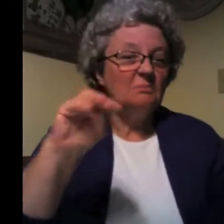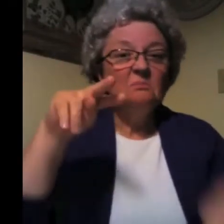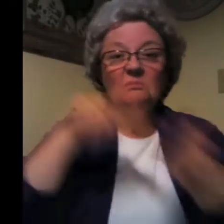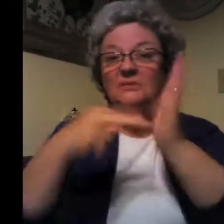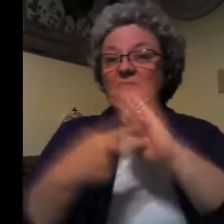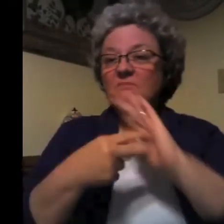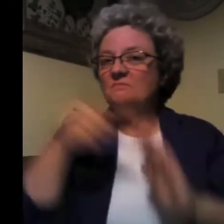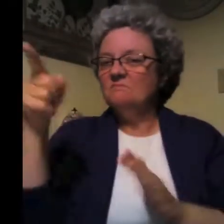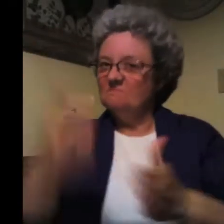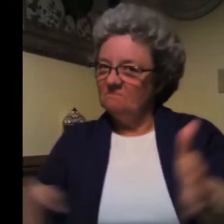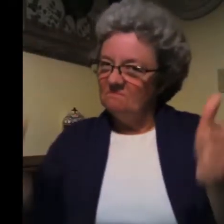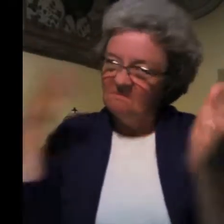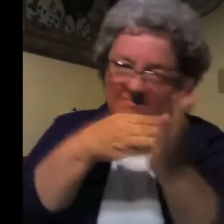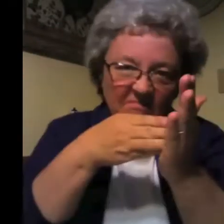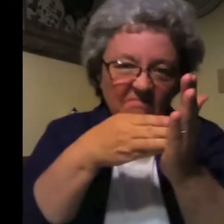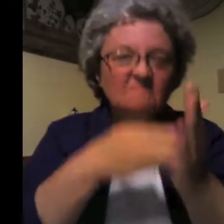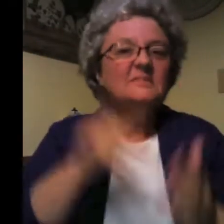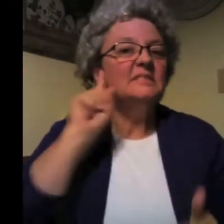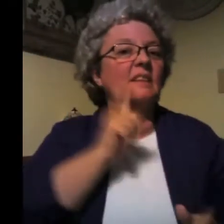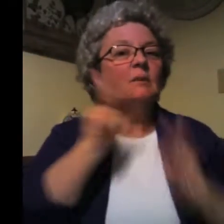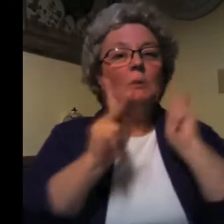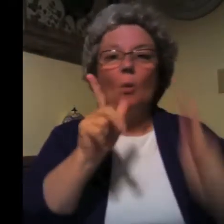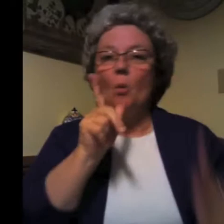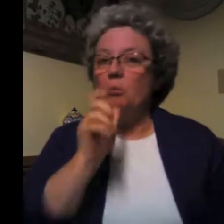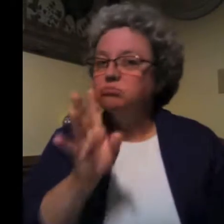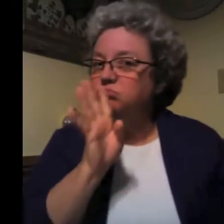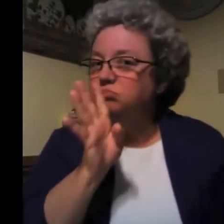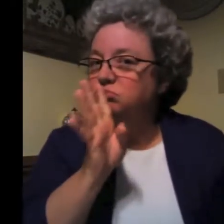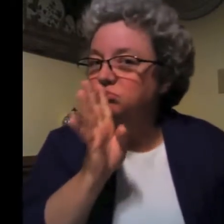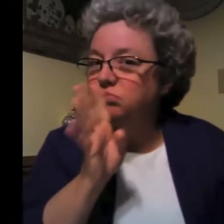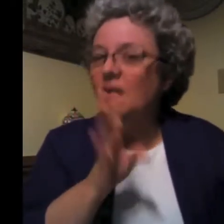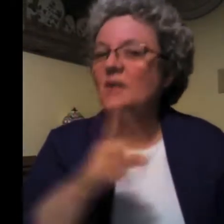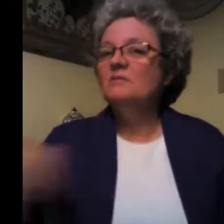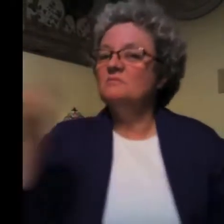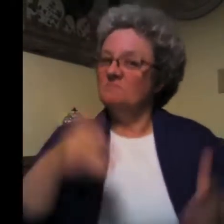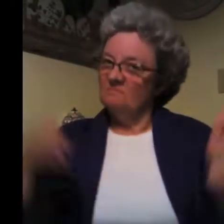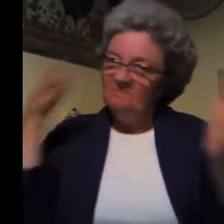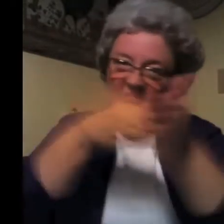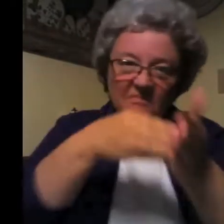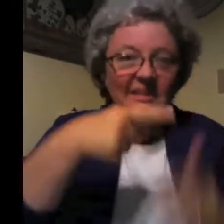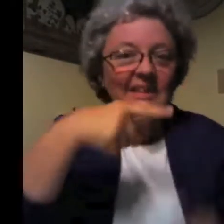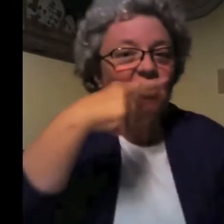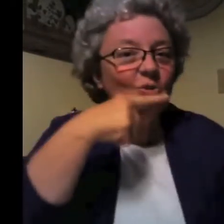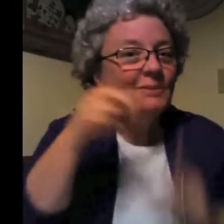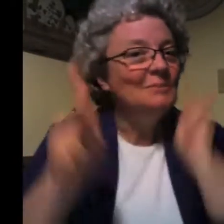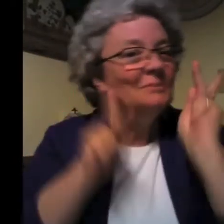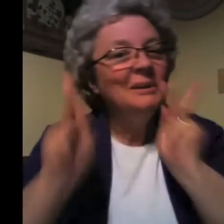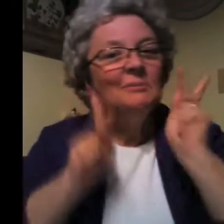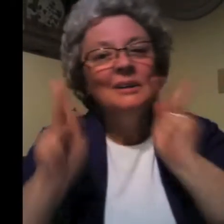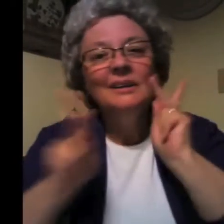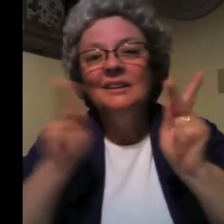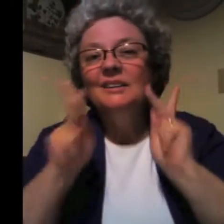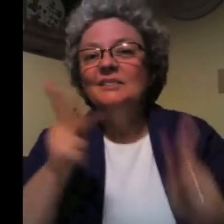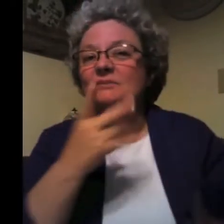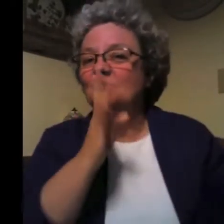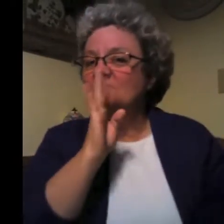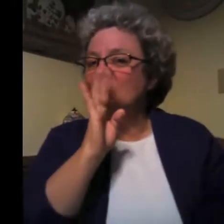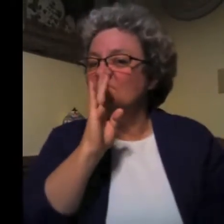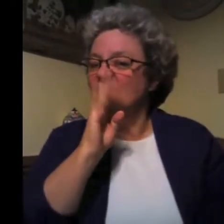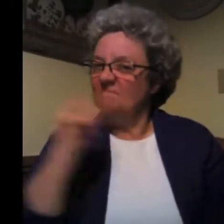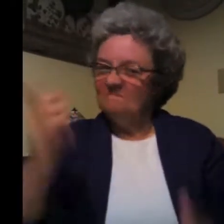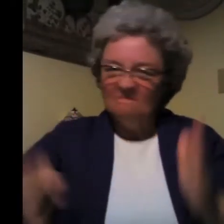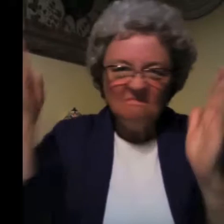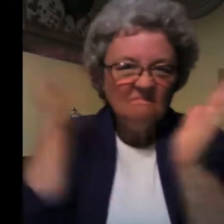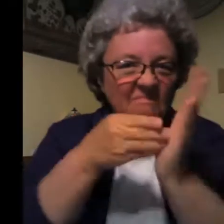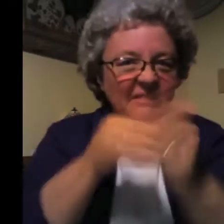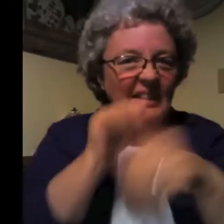they're against people, deaf people who speak, and that they're against the hearing people who speak, and that they're